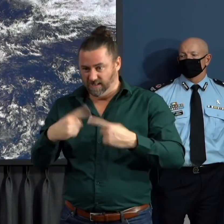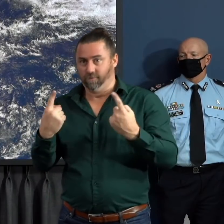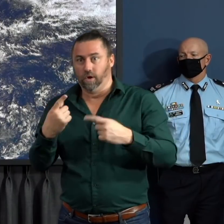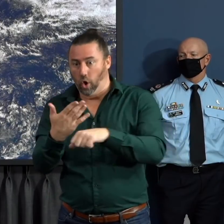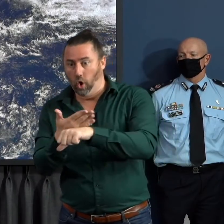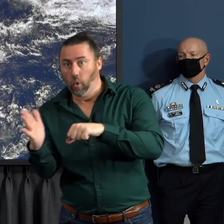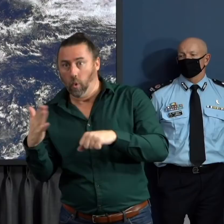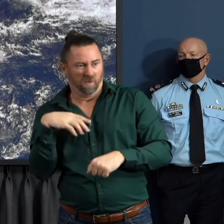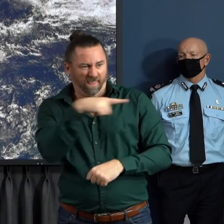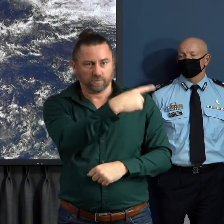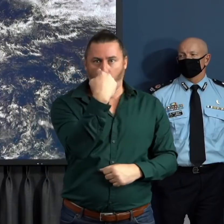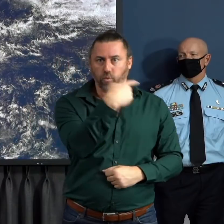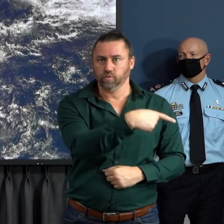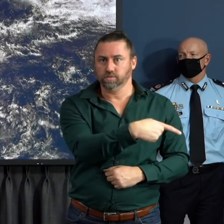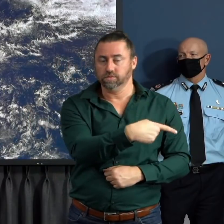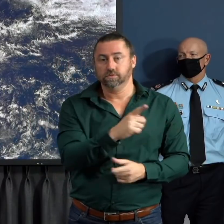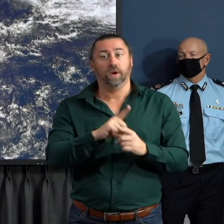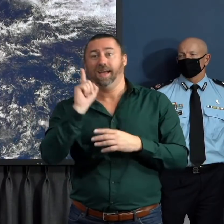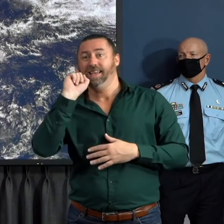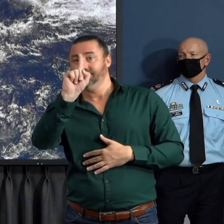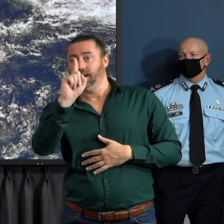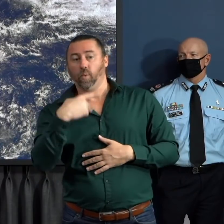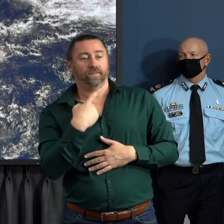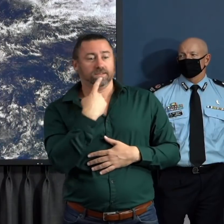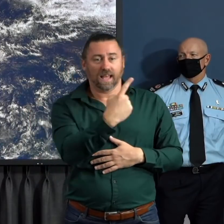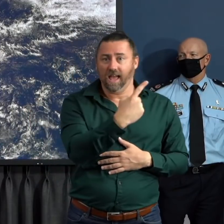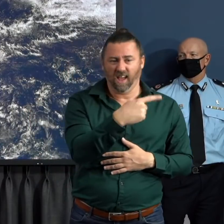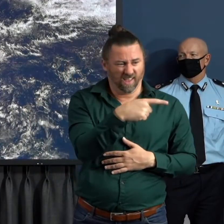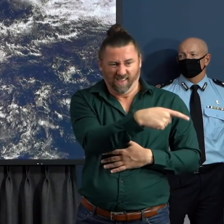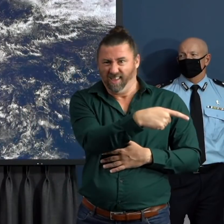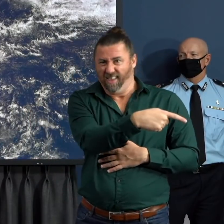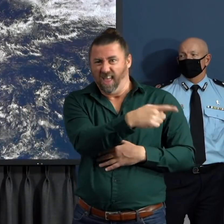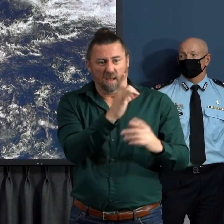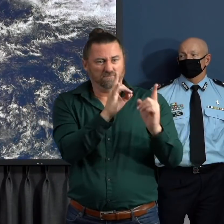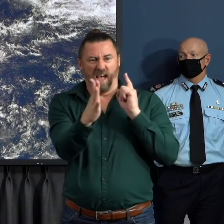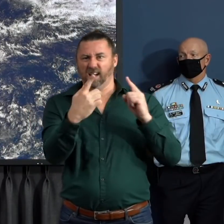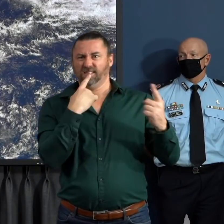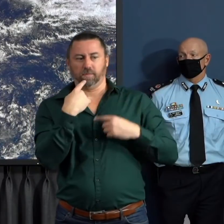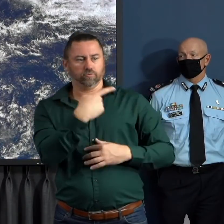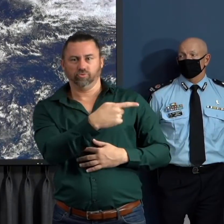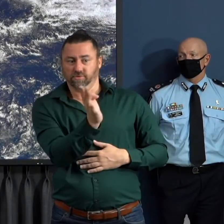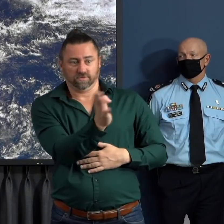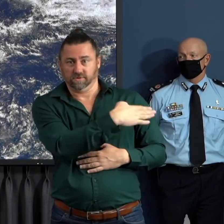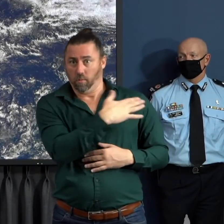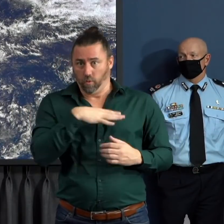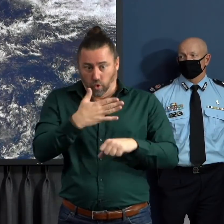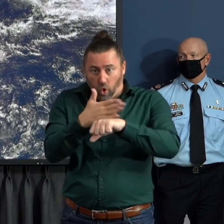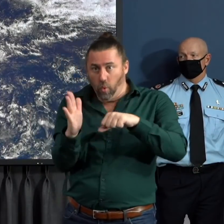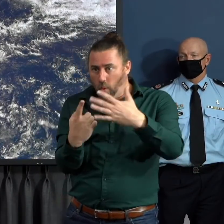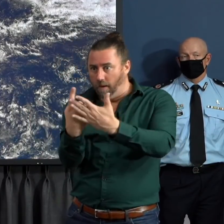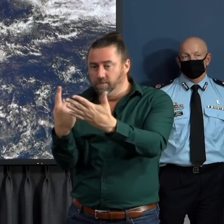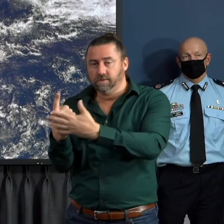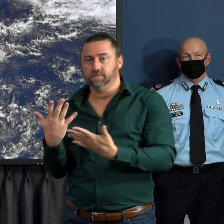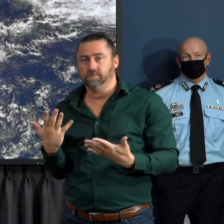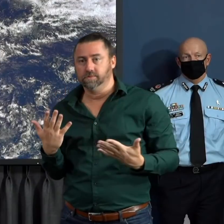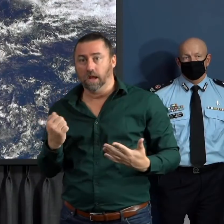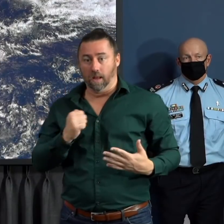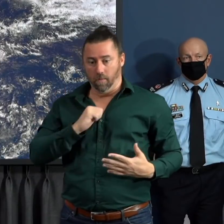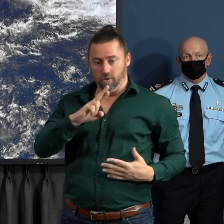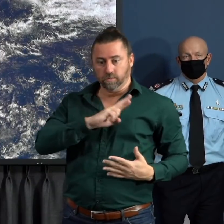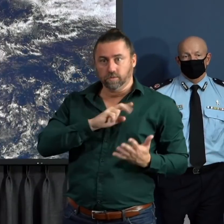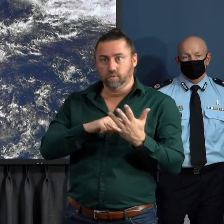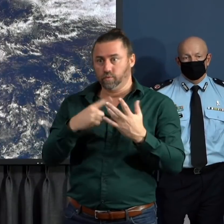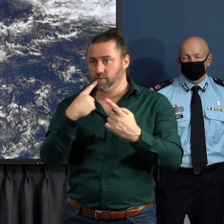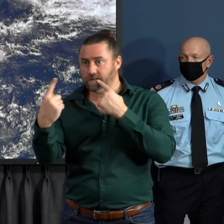course, information that was released yesterday, today, is going to be out of date. But we have a responsibility to give people the best information that we've got at the